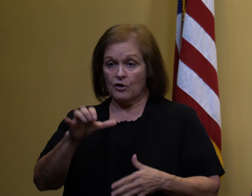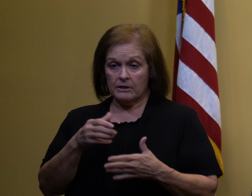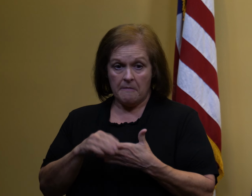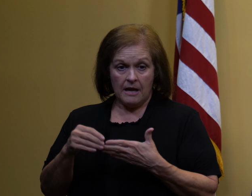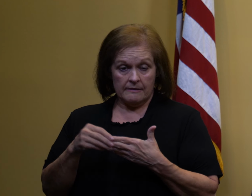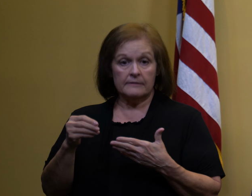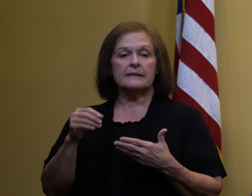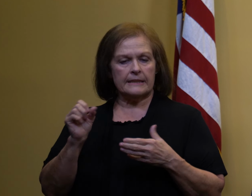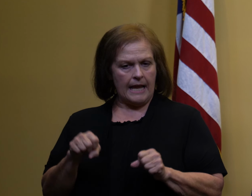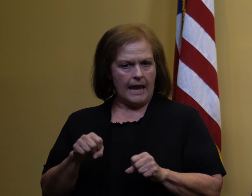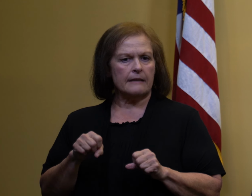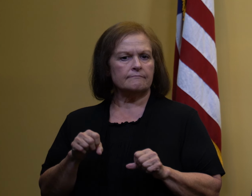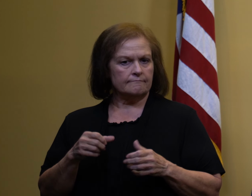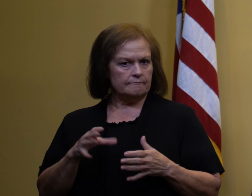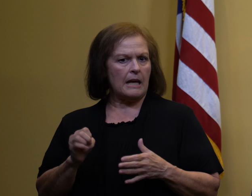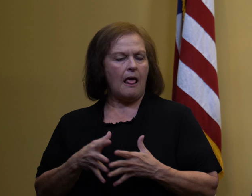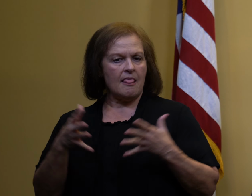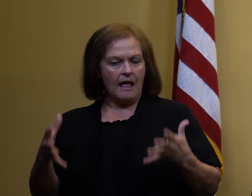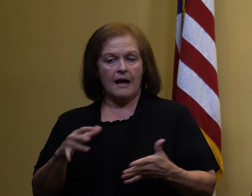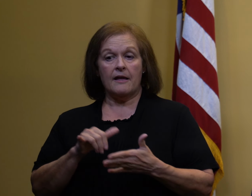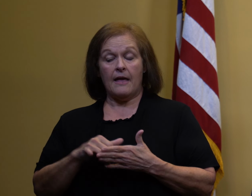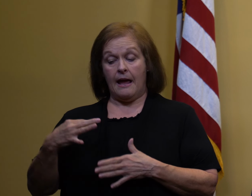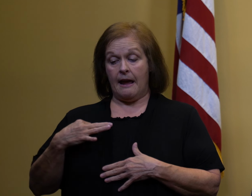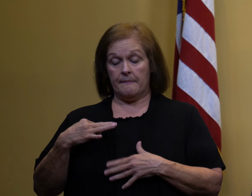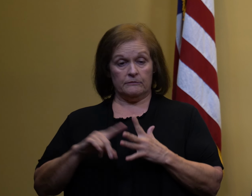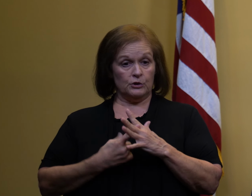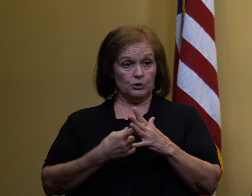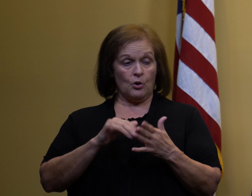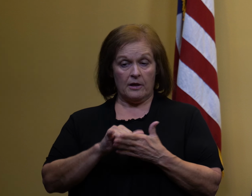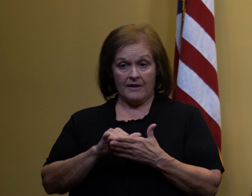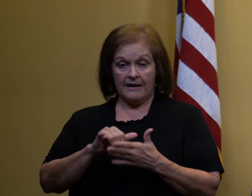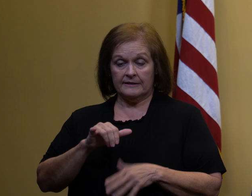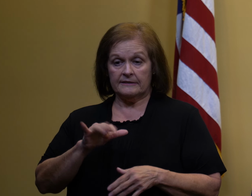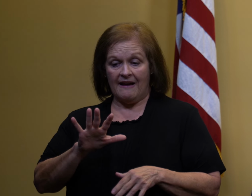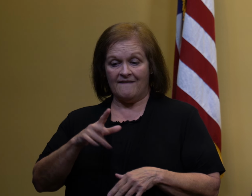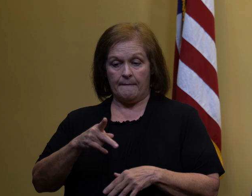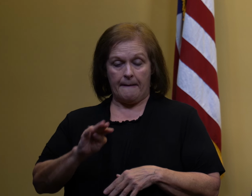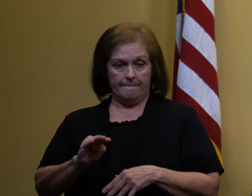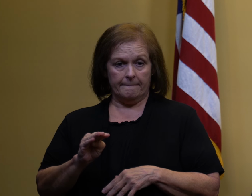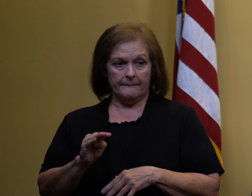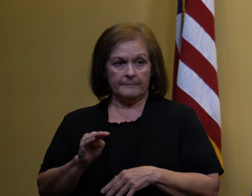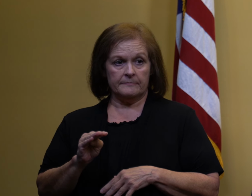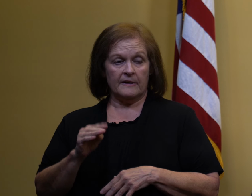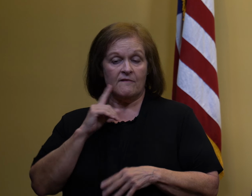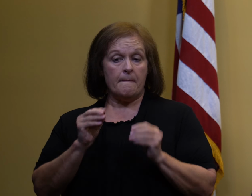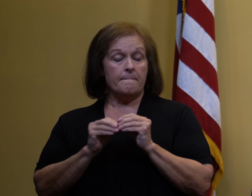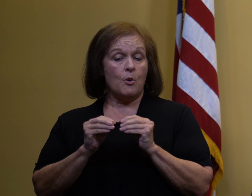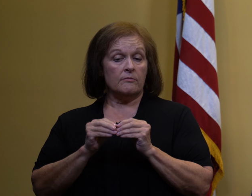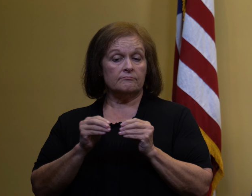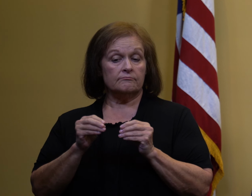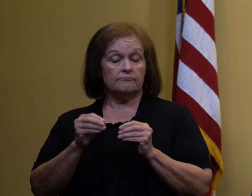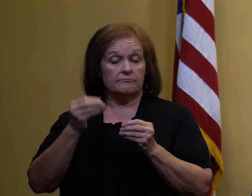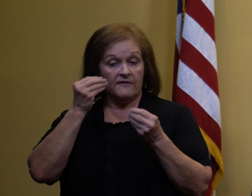could go a long way. The application deadline is Friday, September the 15th at 5 p.m. And for more details,